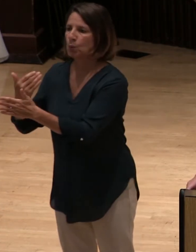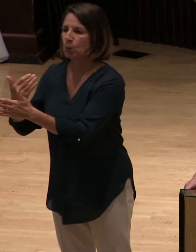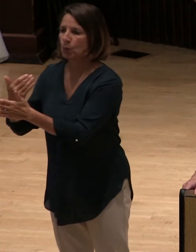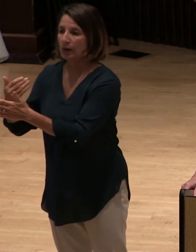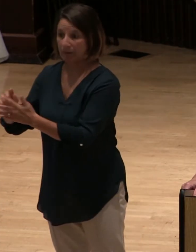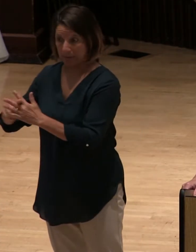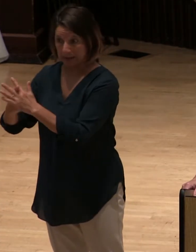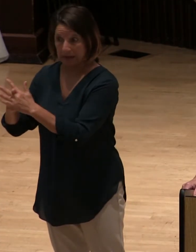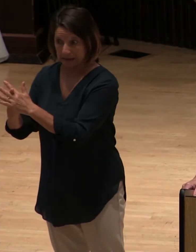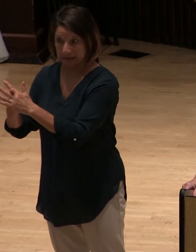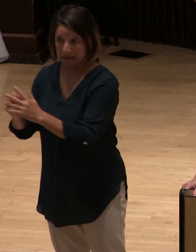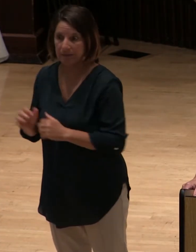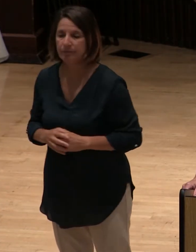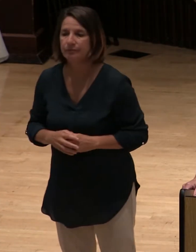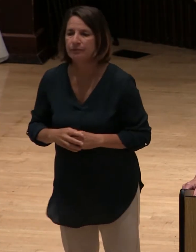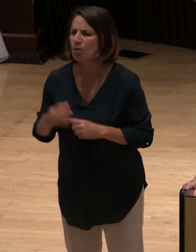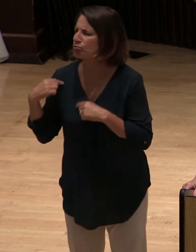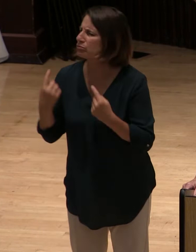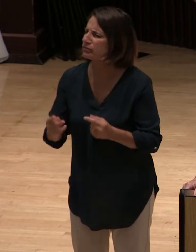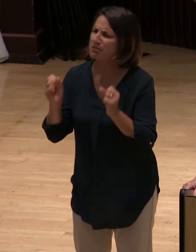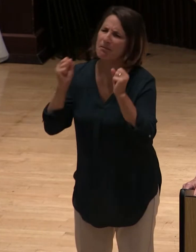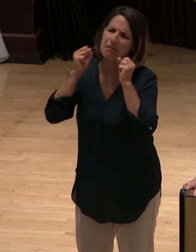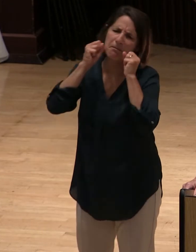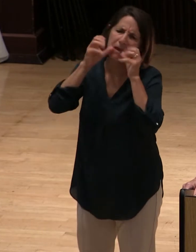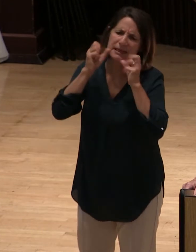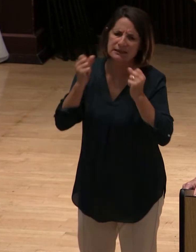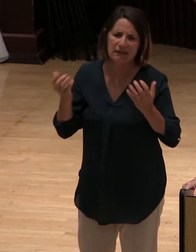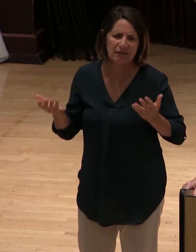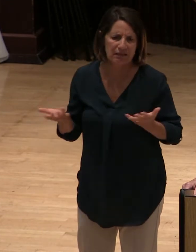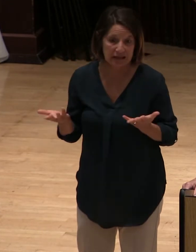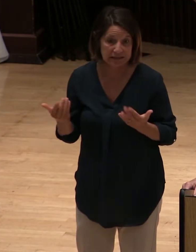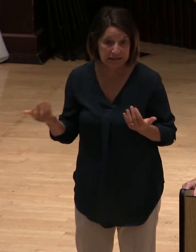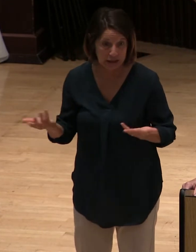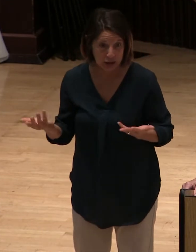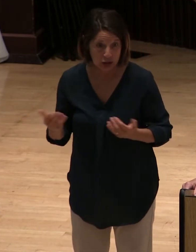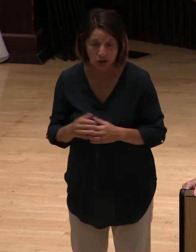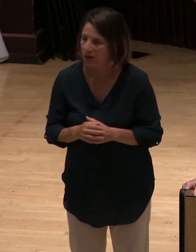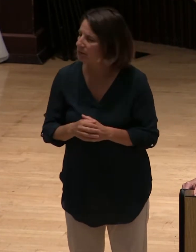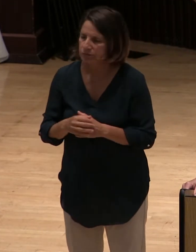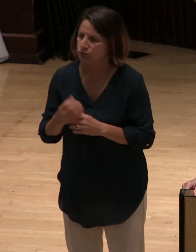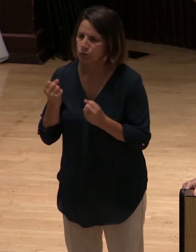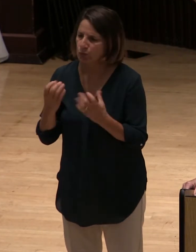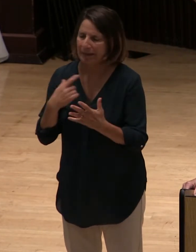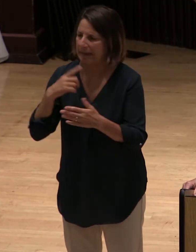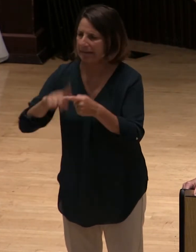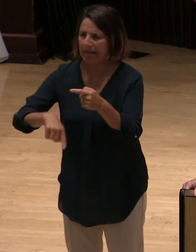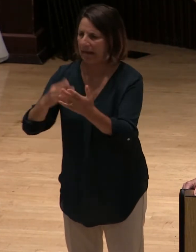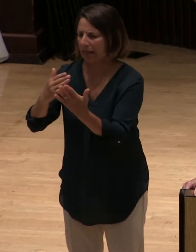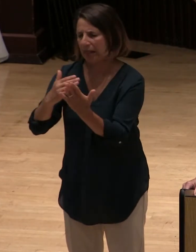We have done some amazing things here at Spiritus. There are too many to list all of them.